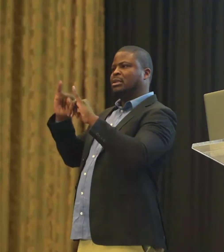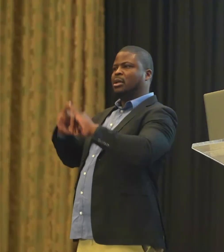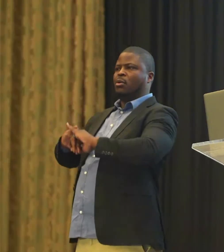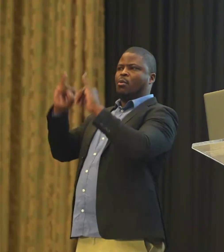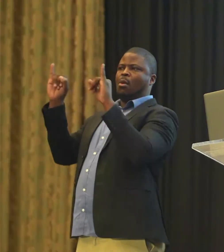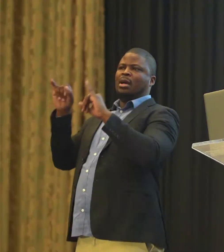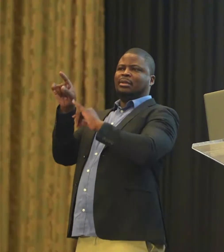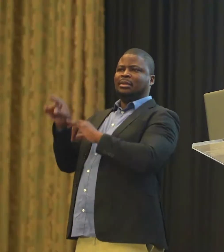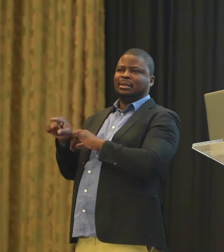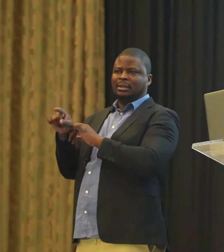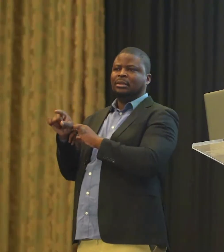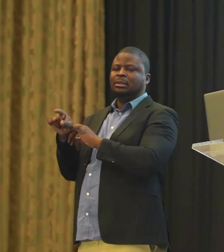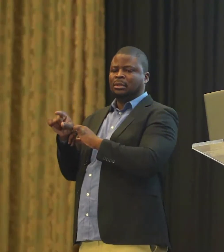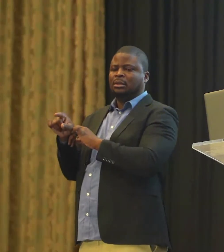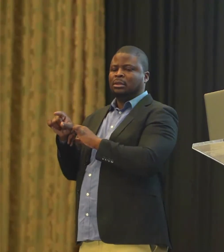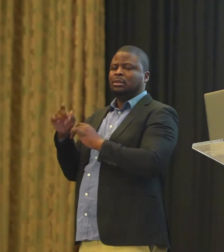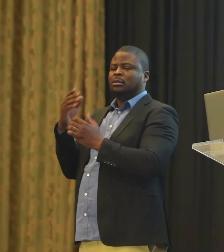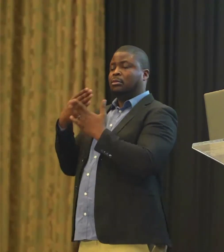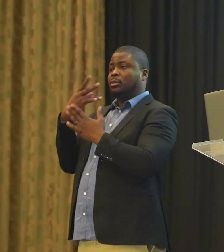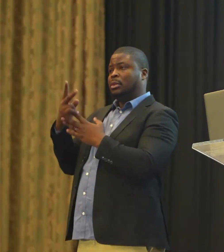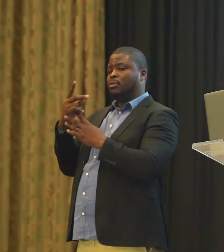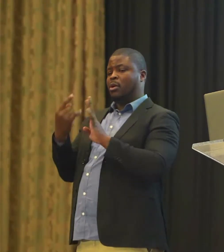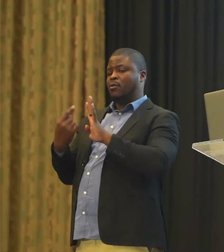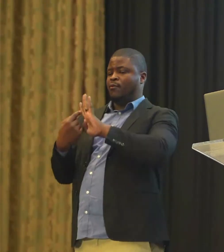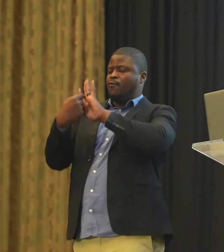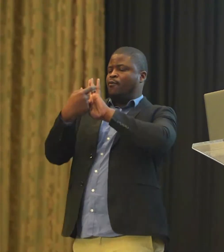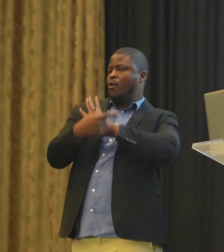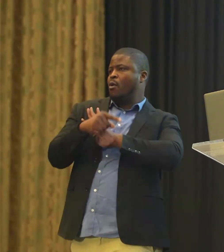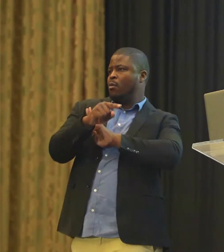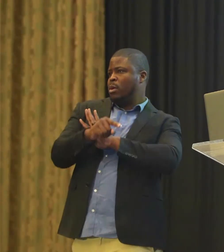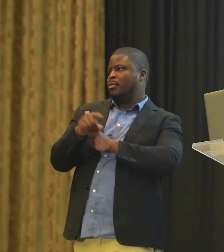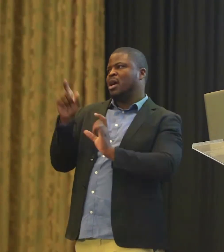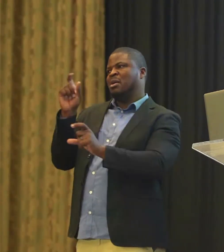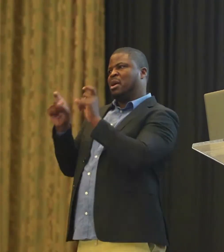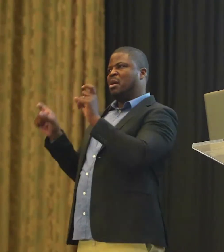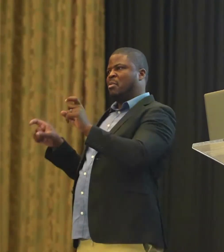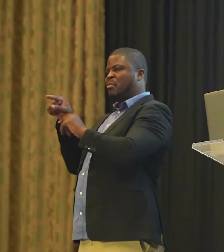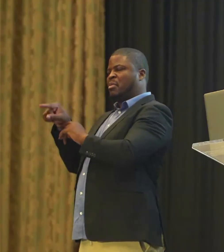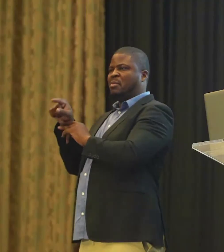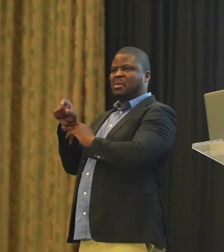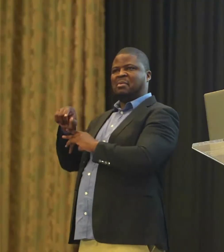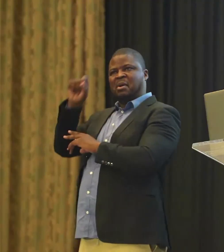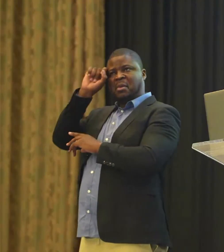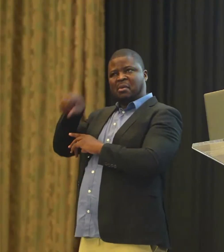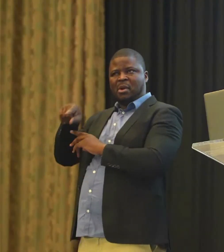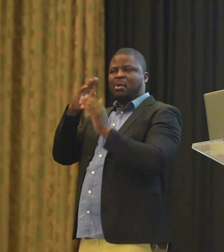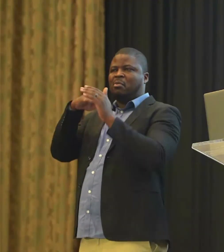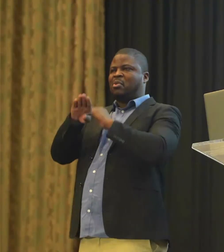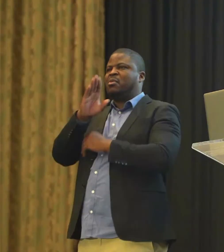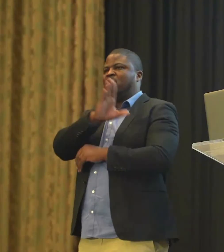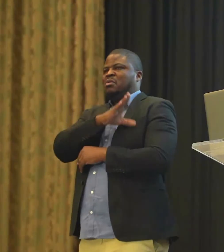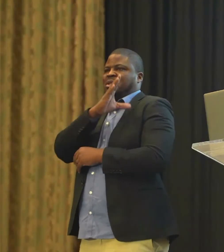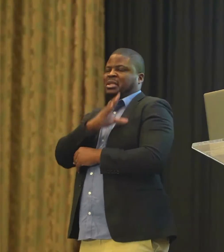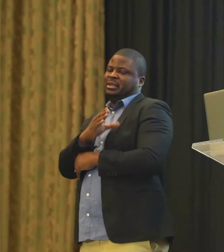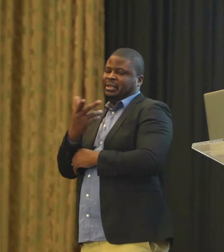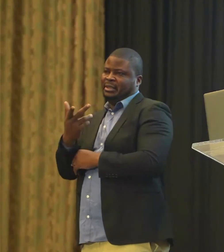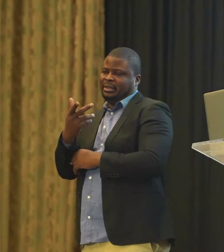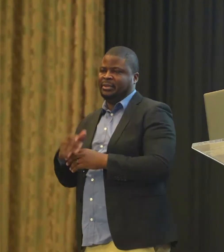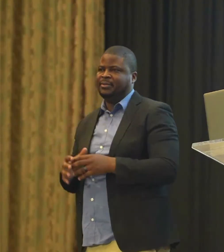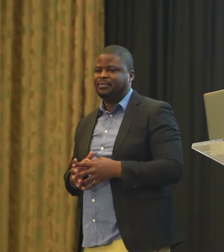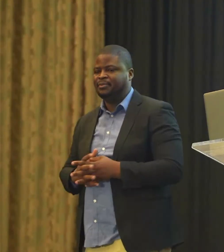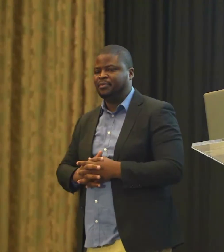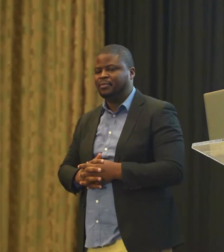four sites were also avoiding healthcare seeking behavior. Nearly there.